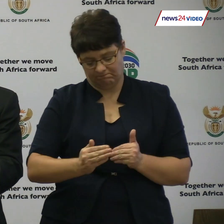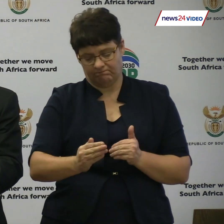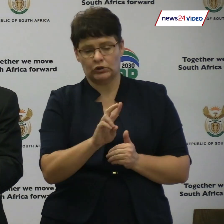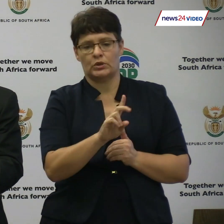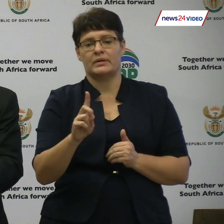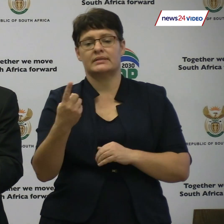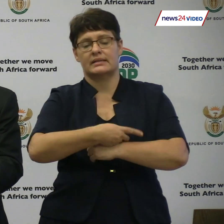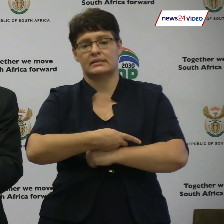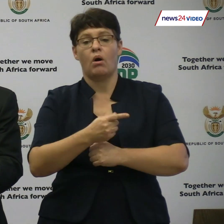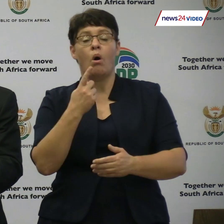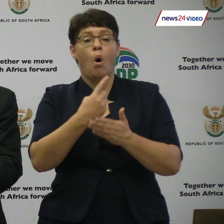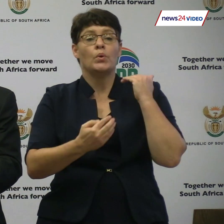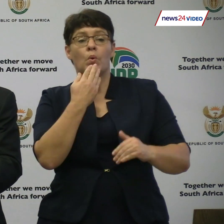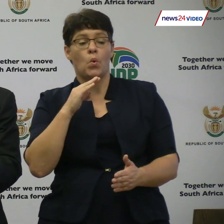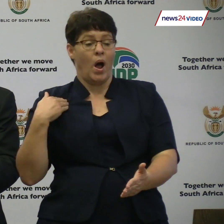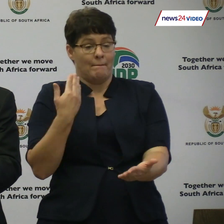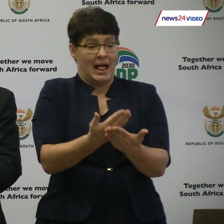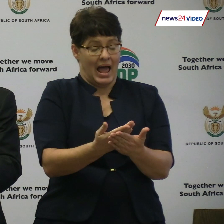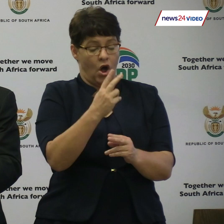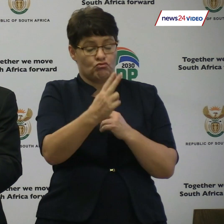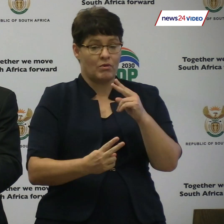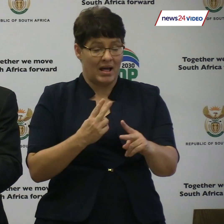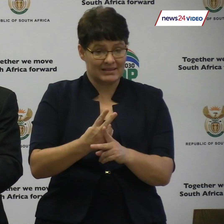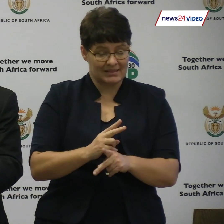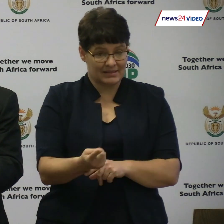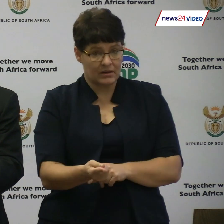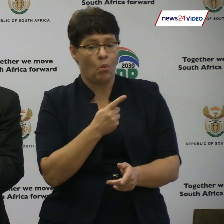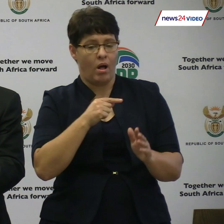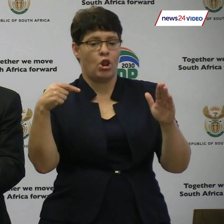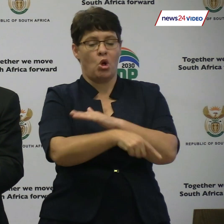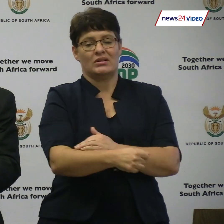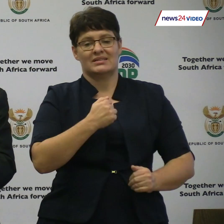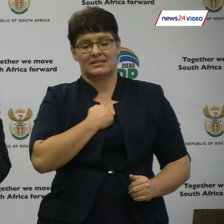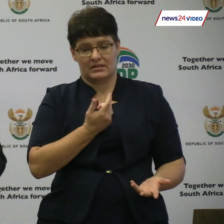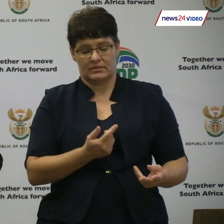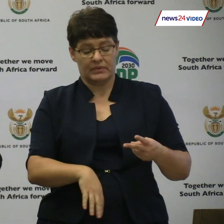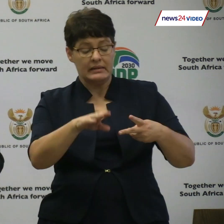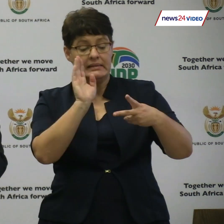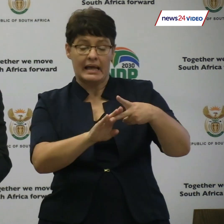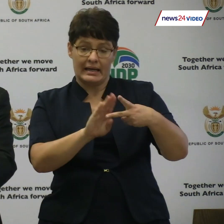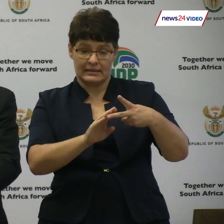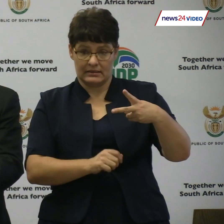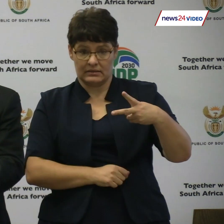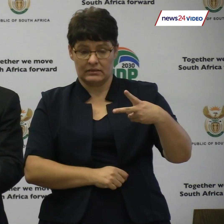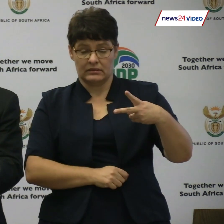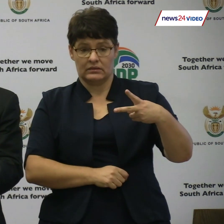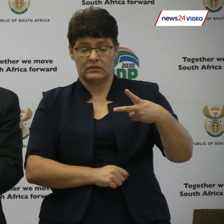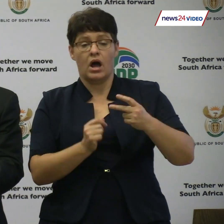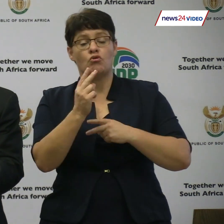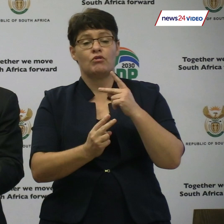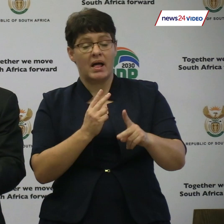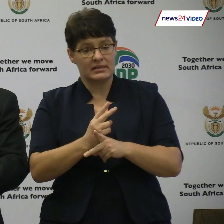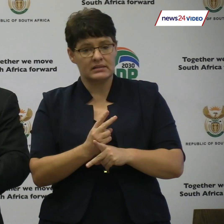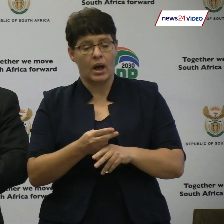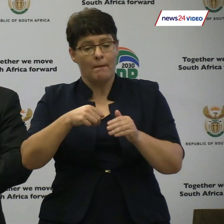only those who apply for a replacement because theirs is lost. Secondly, we'll issue replacement